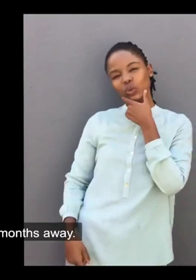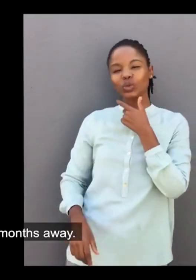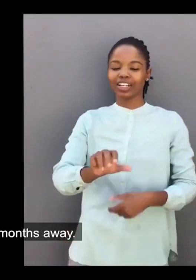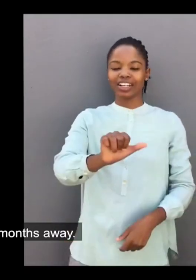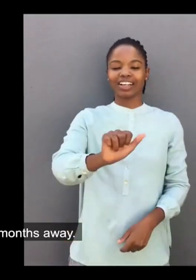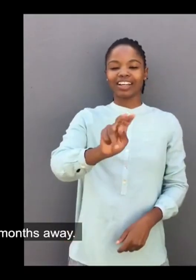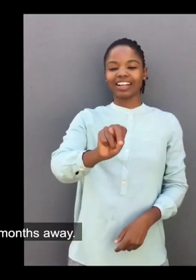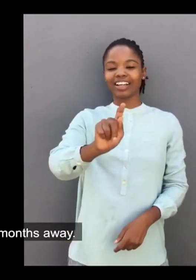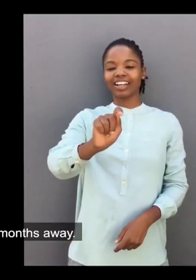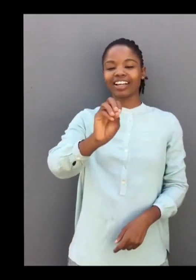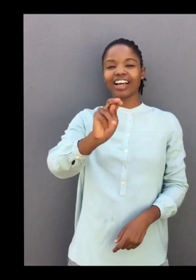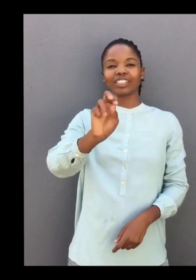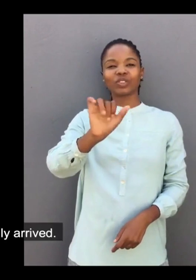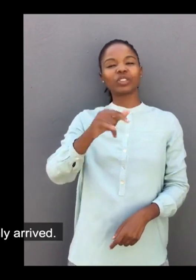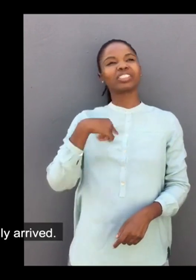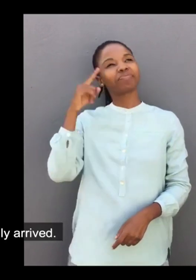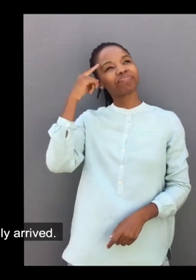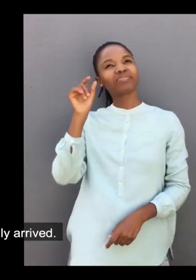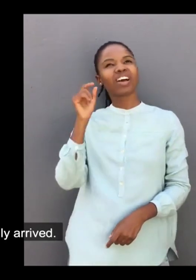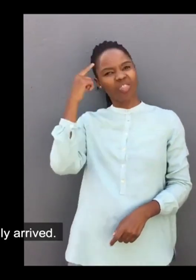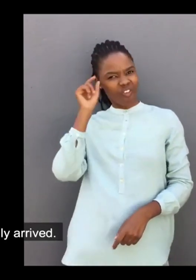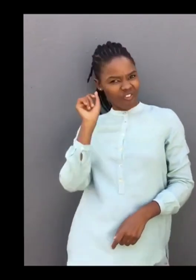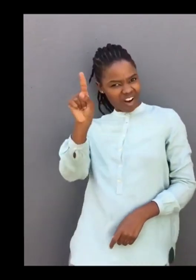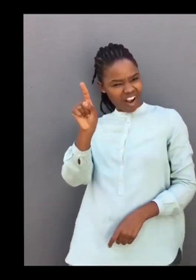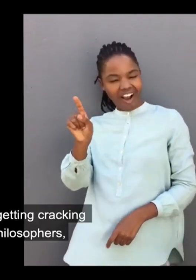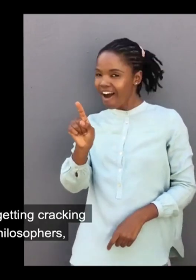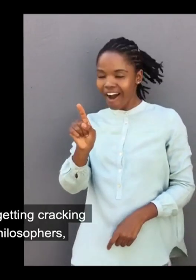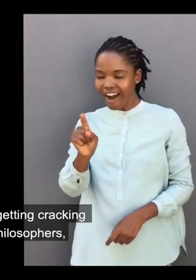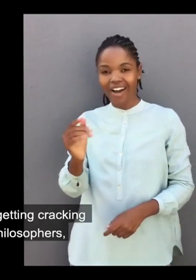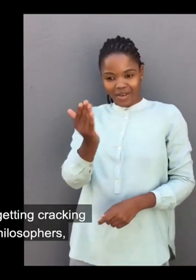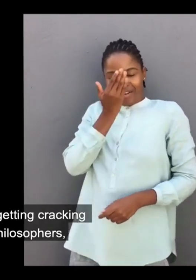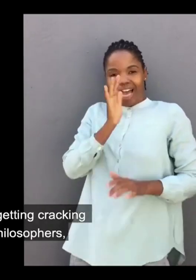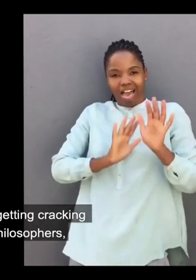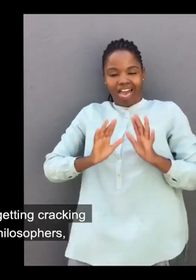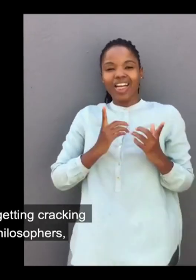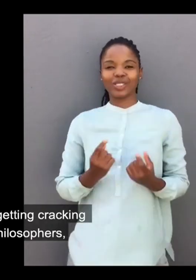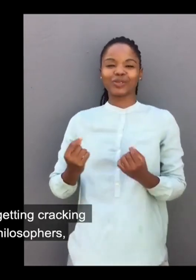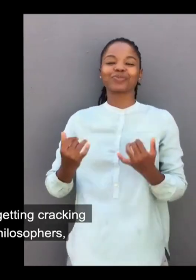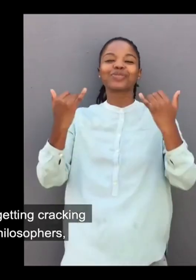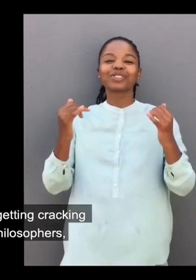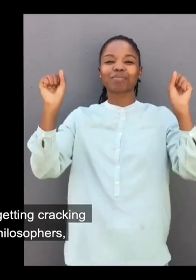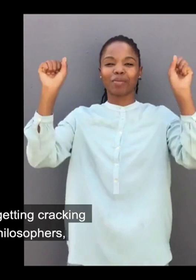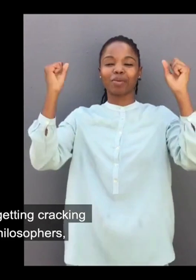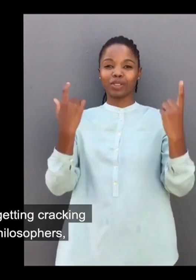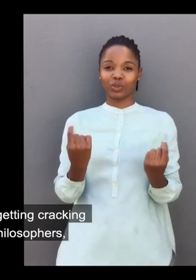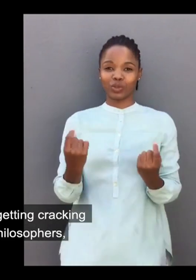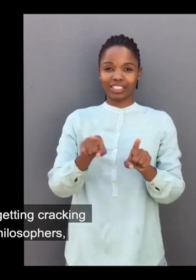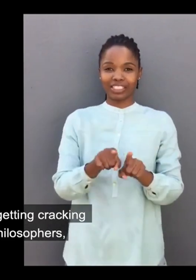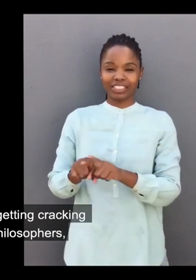interpreting. So it's a video of me interpreting everything that's discussed in the episode. We also include subtitles to make it more visual